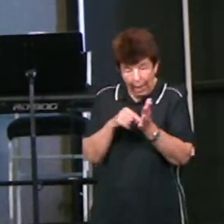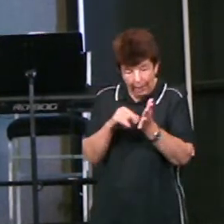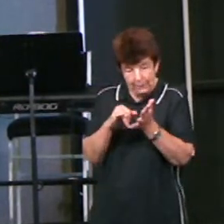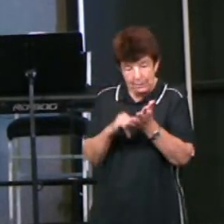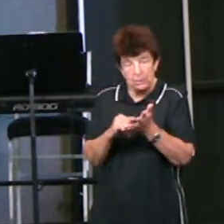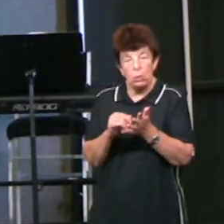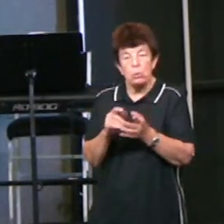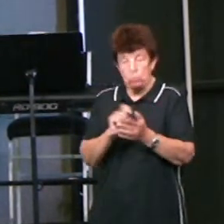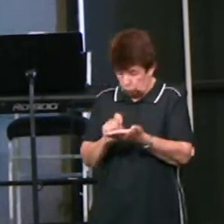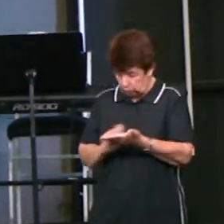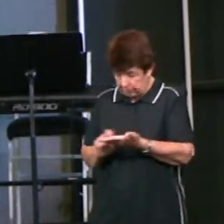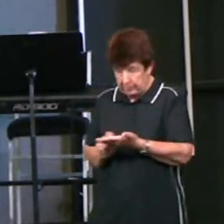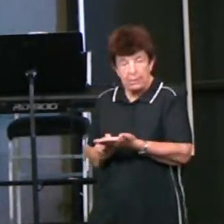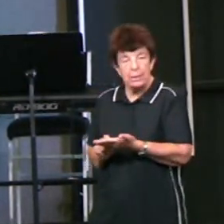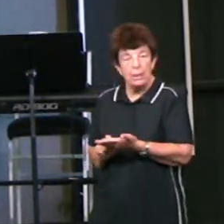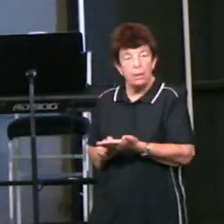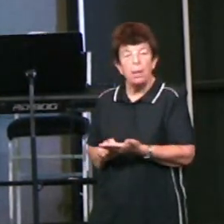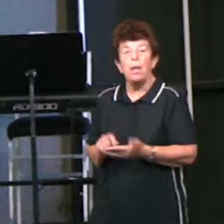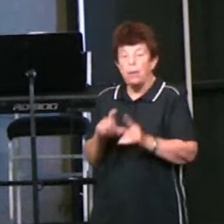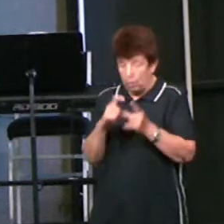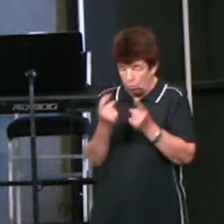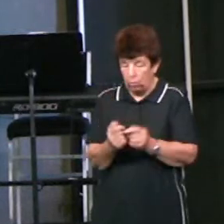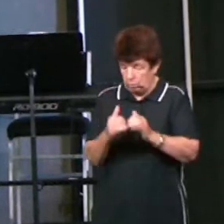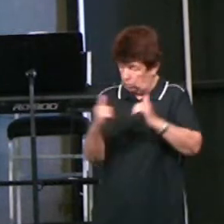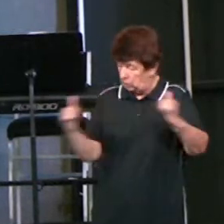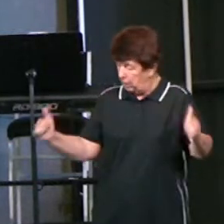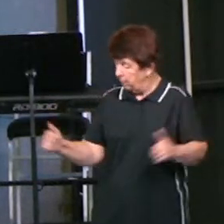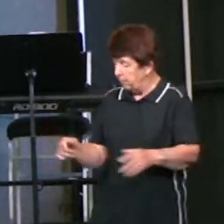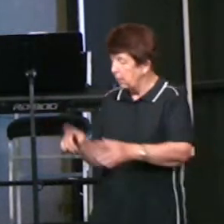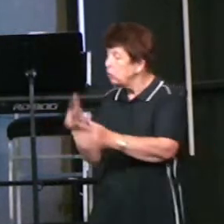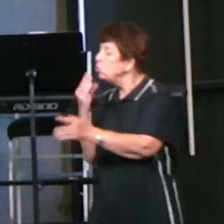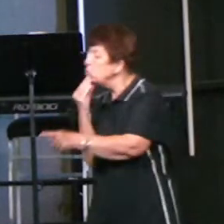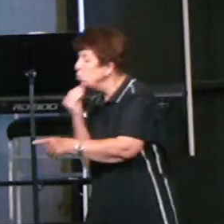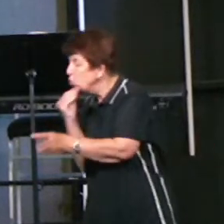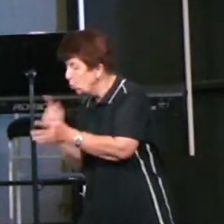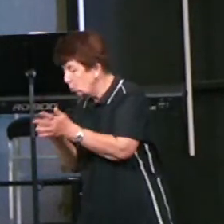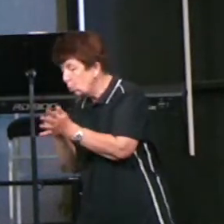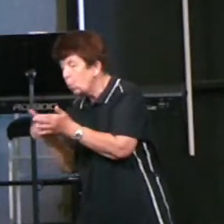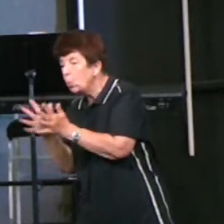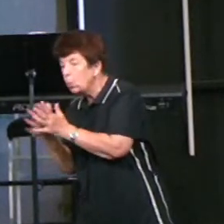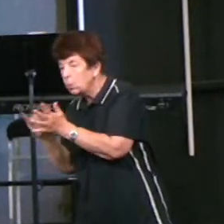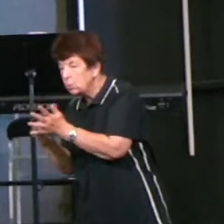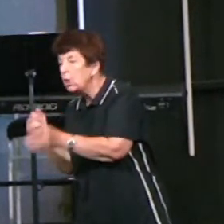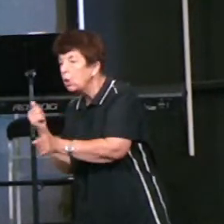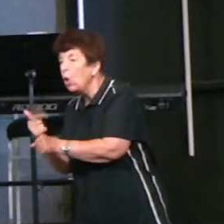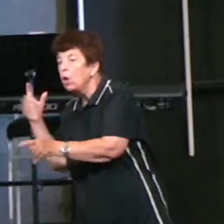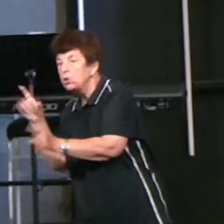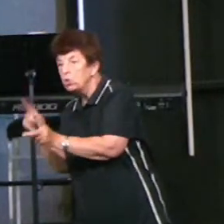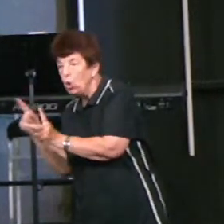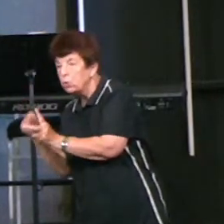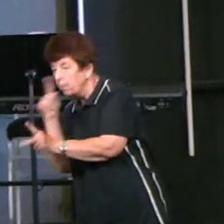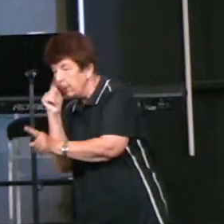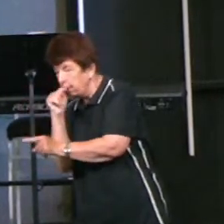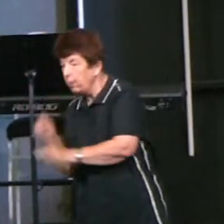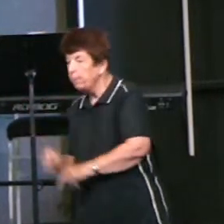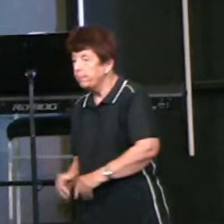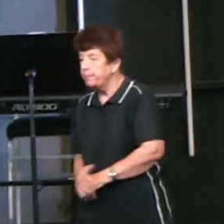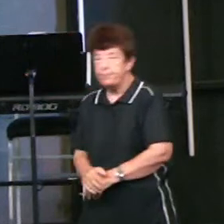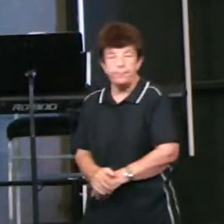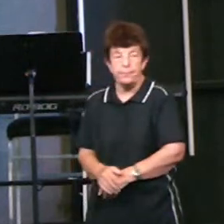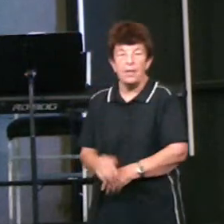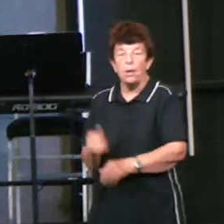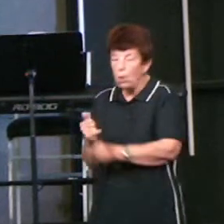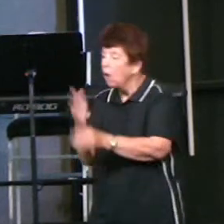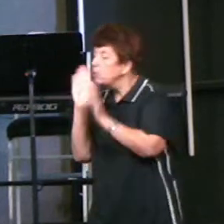the period that we're talking about, there's this cultural division between Jews, who are God's chosen people,